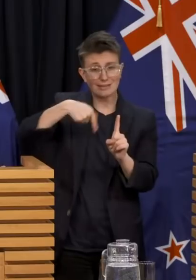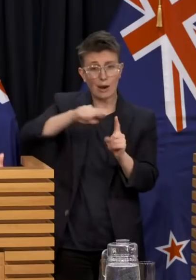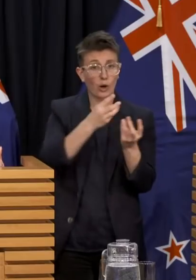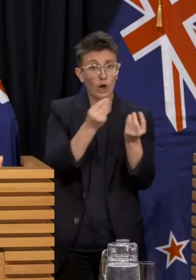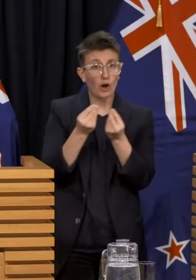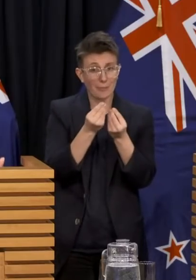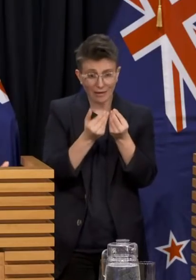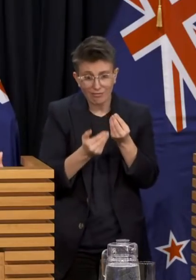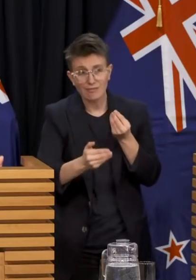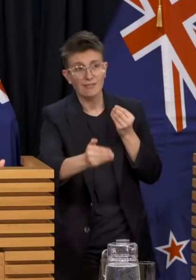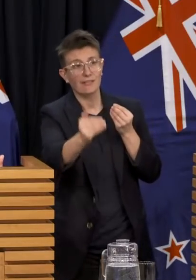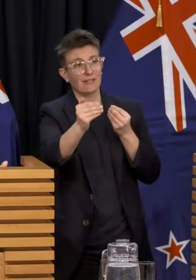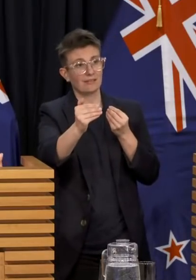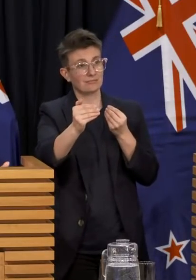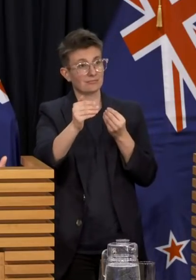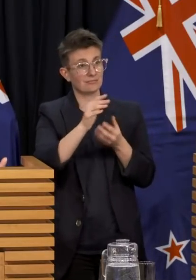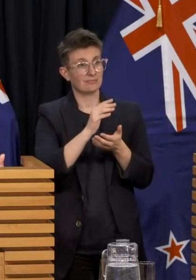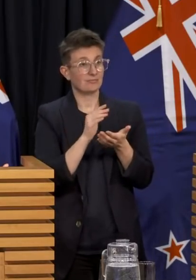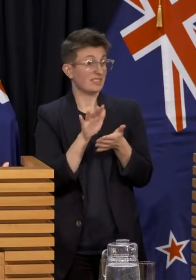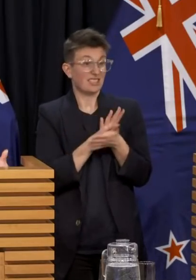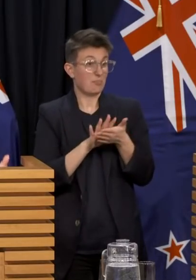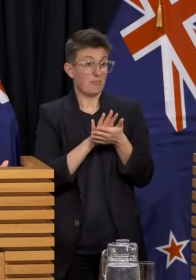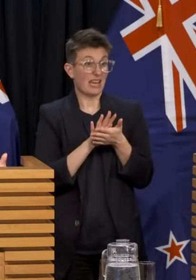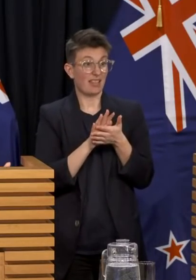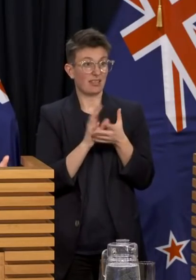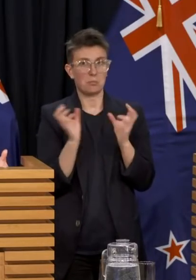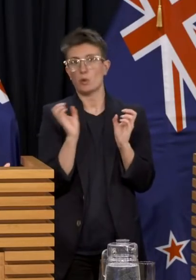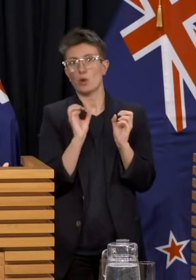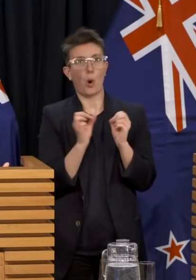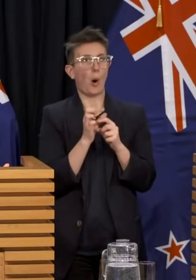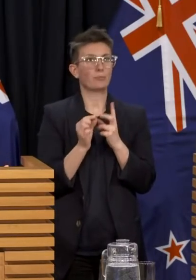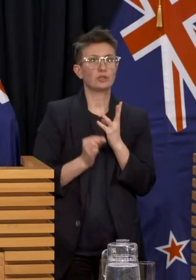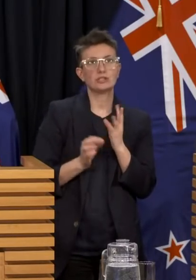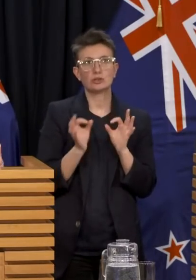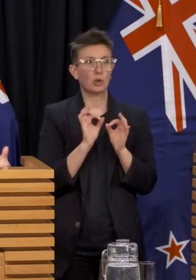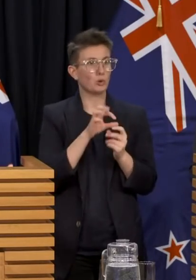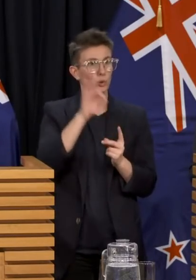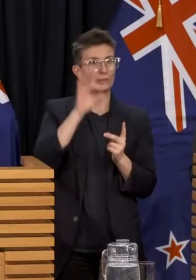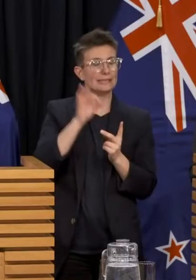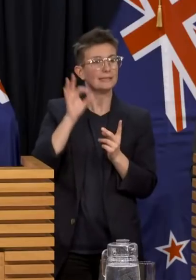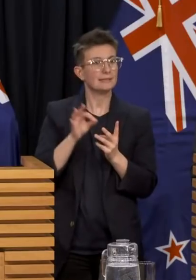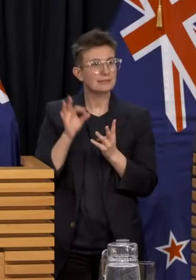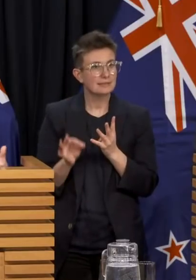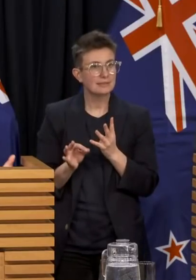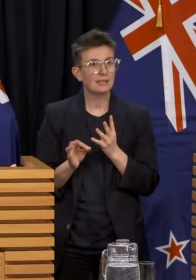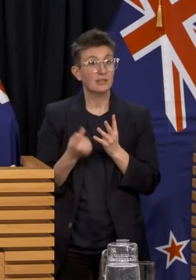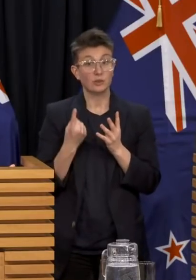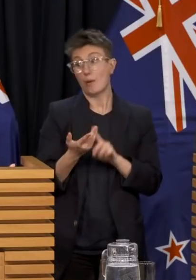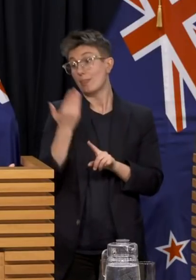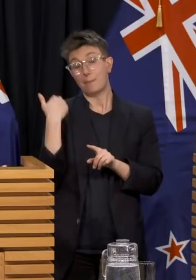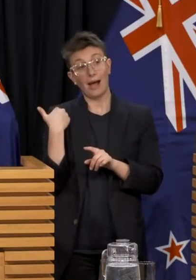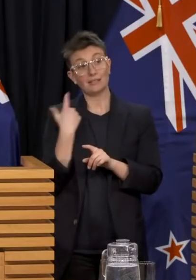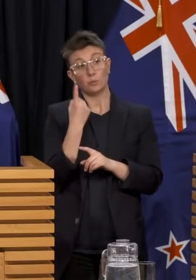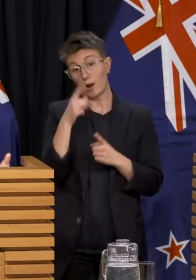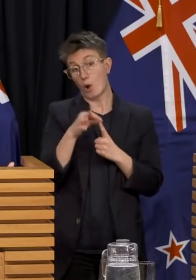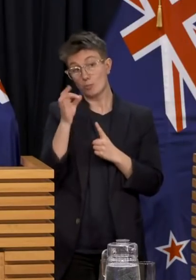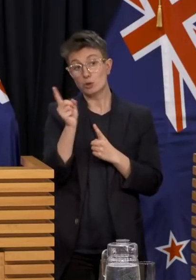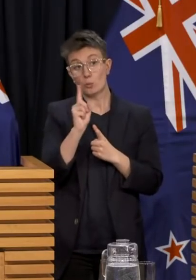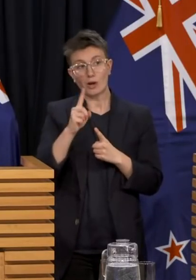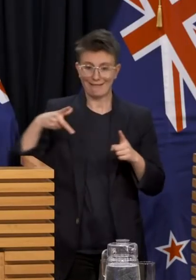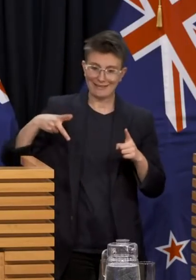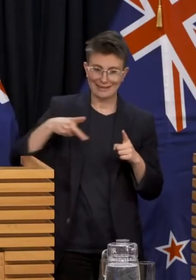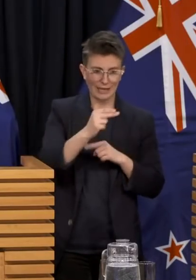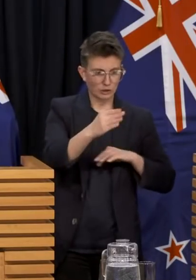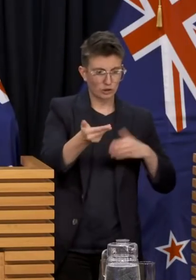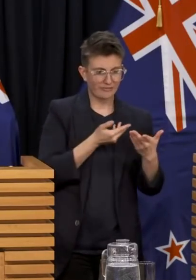choices. In the past, when we have faced economic challenges, one of the choices has been to cut services, to lead to